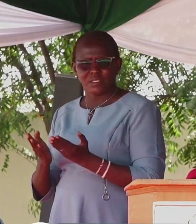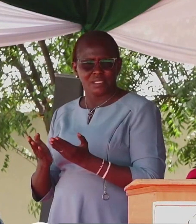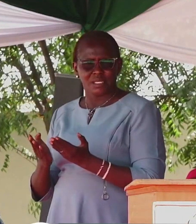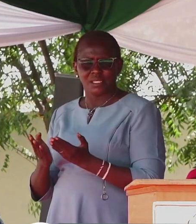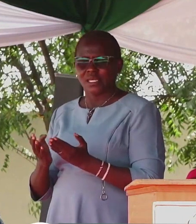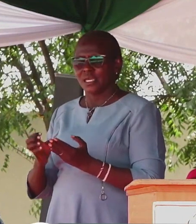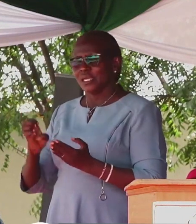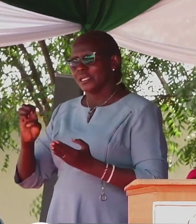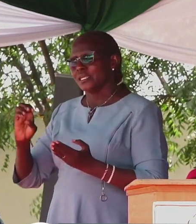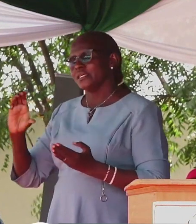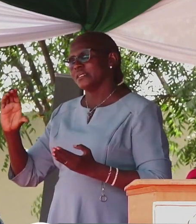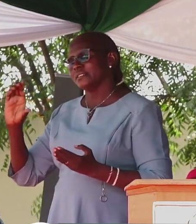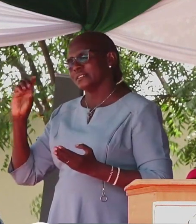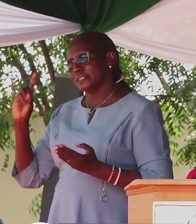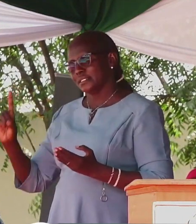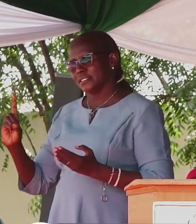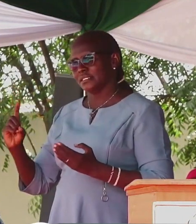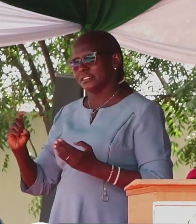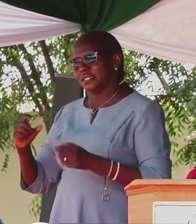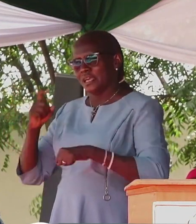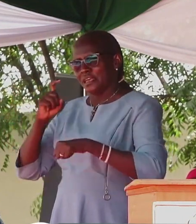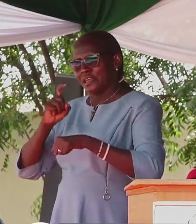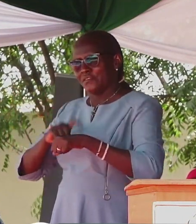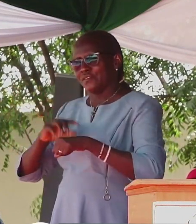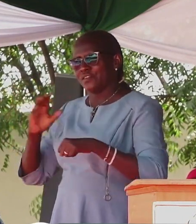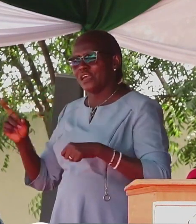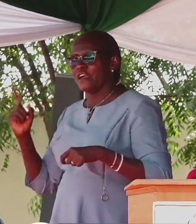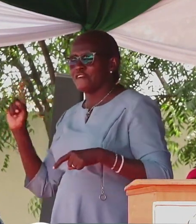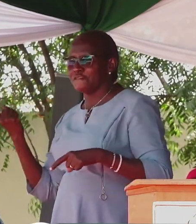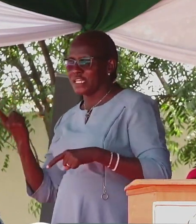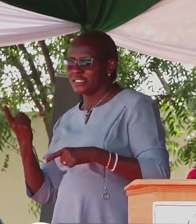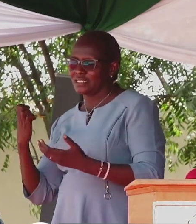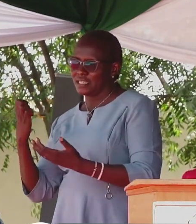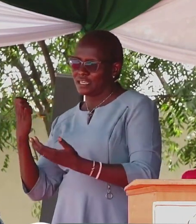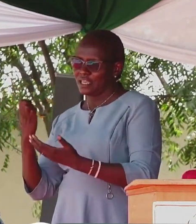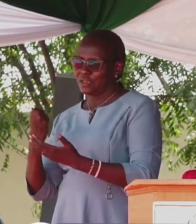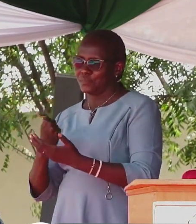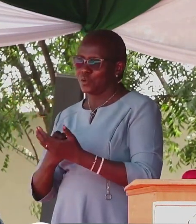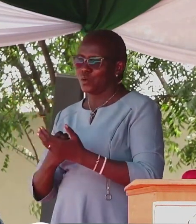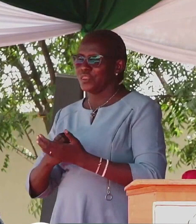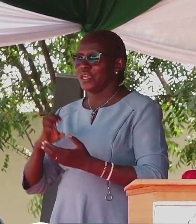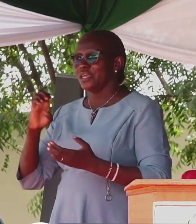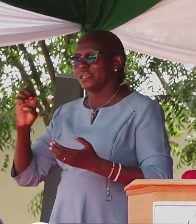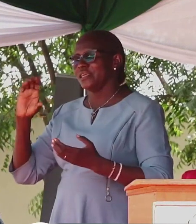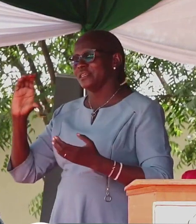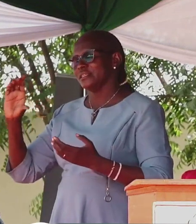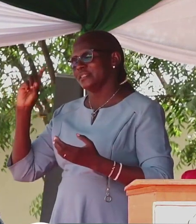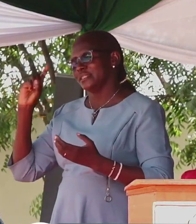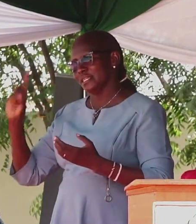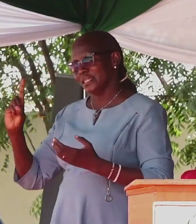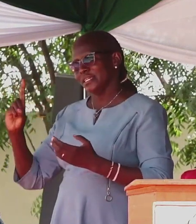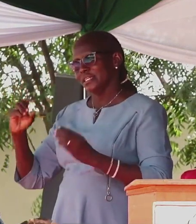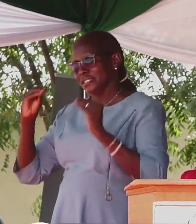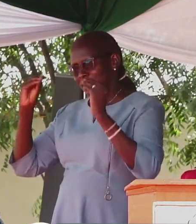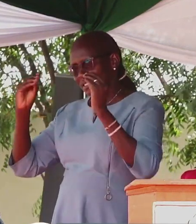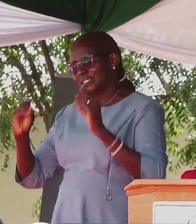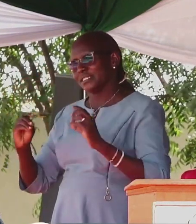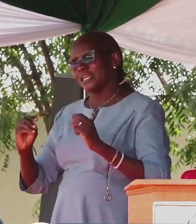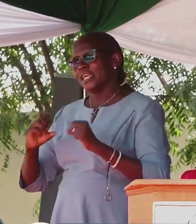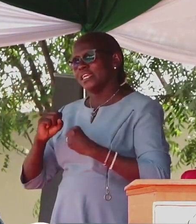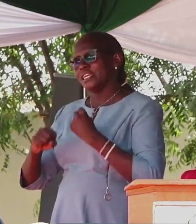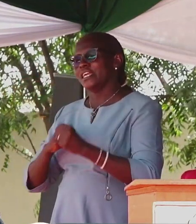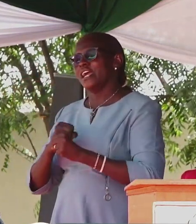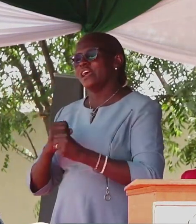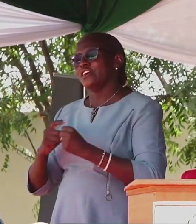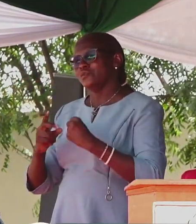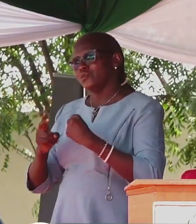ECD, Embu County was among the first counties to employ all ECD teachers as per the scheme in 2004. So our